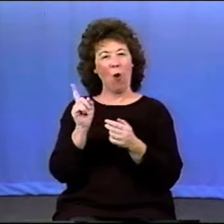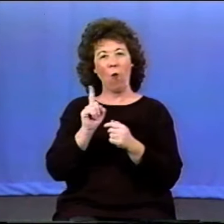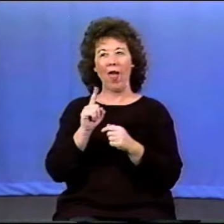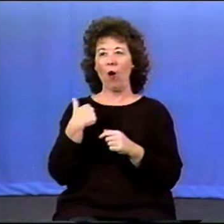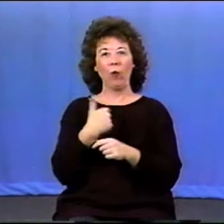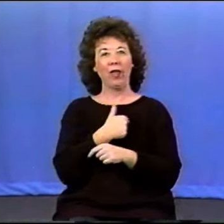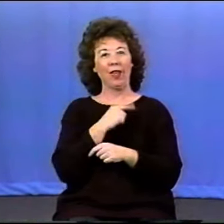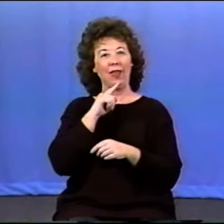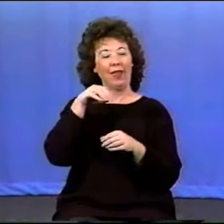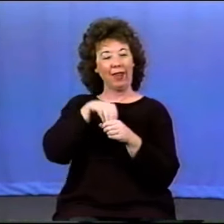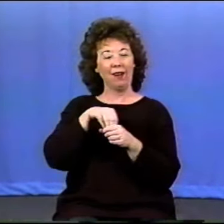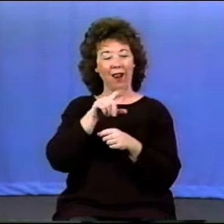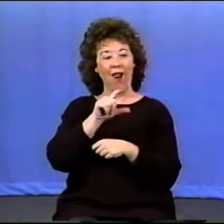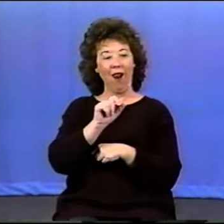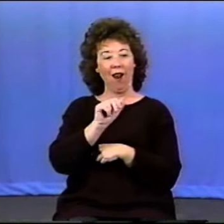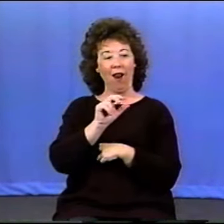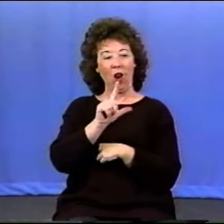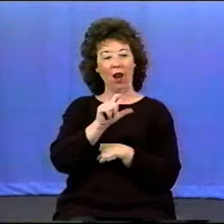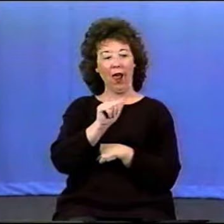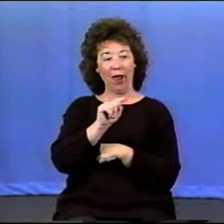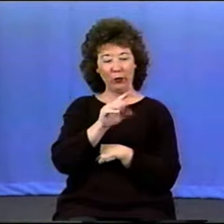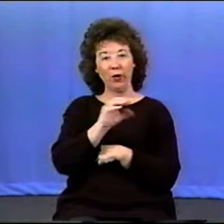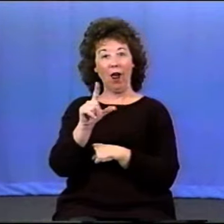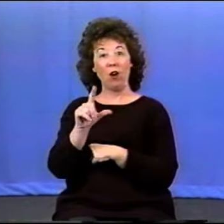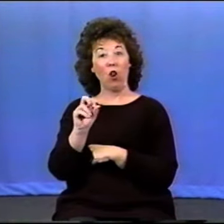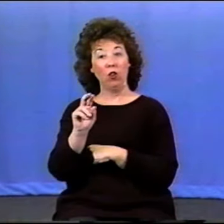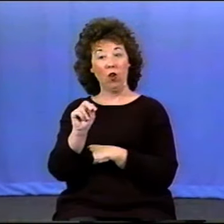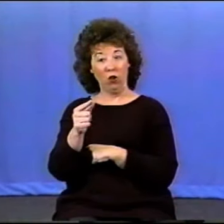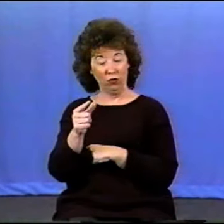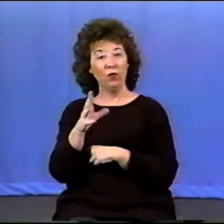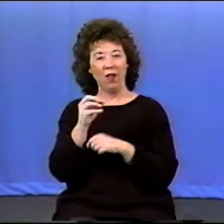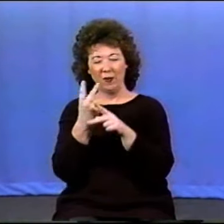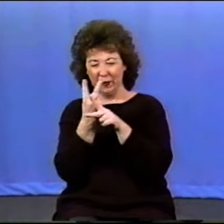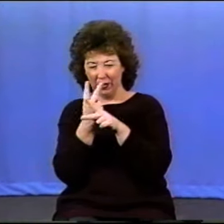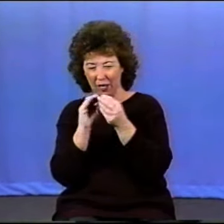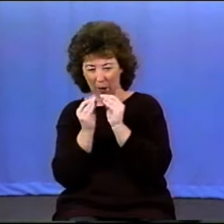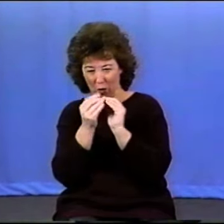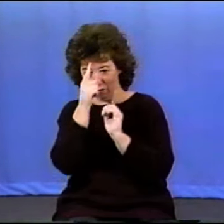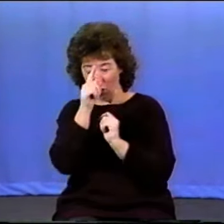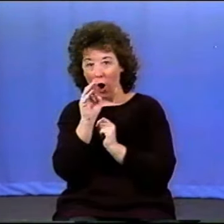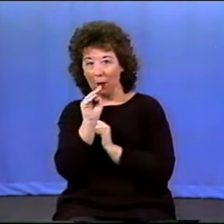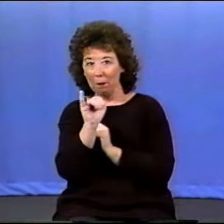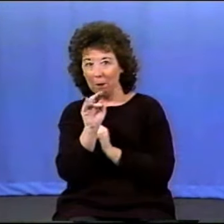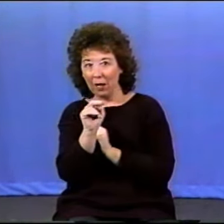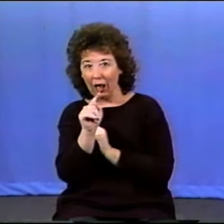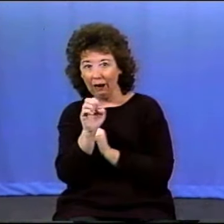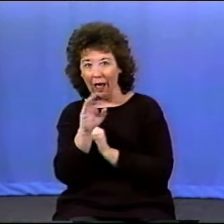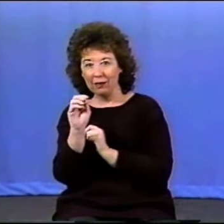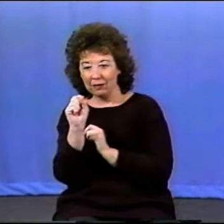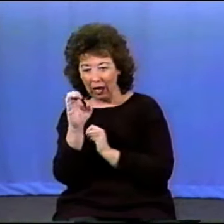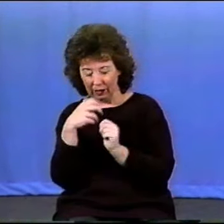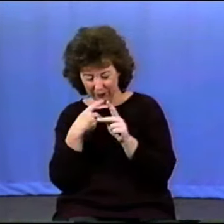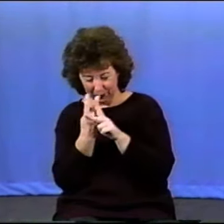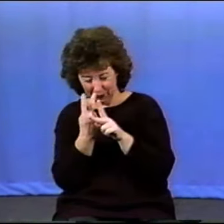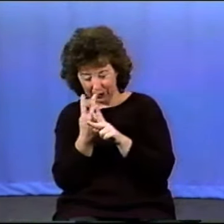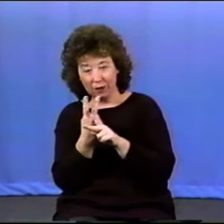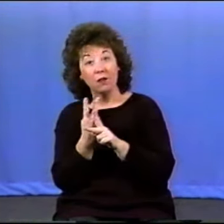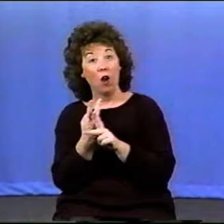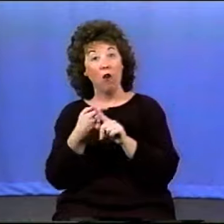could define an area using those numbers that was roughly the size from the Oviatt Library to